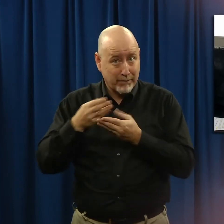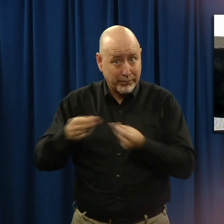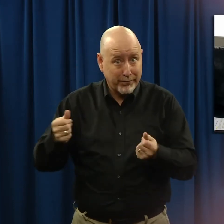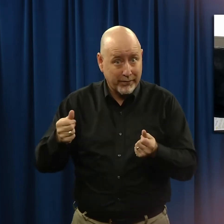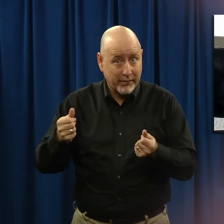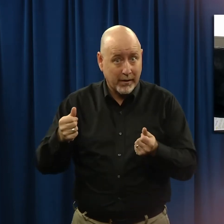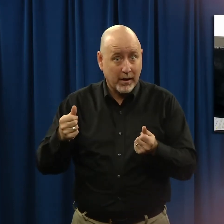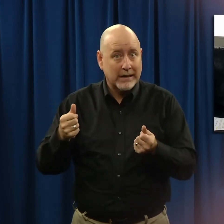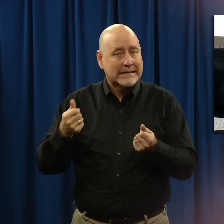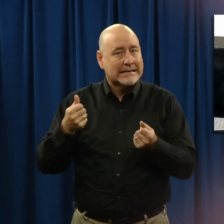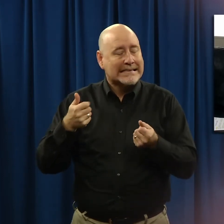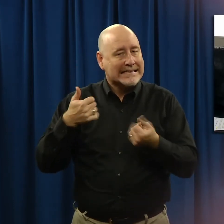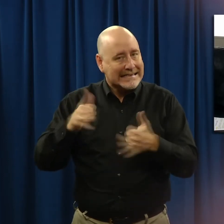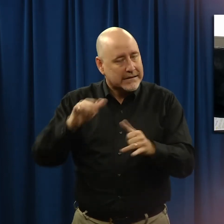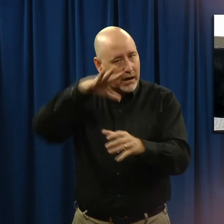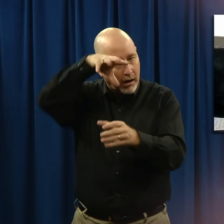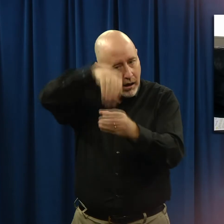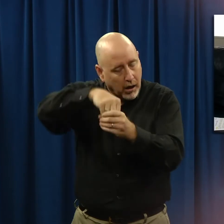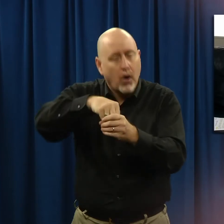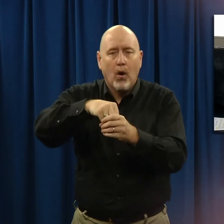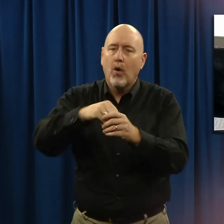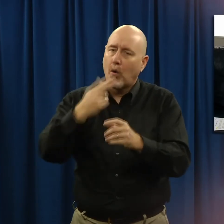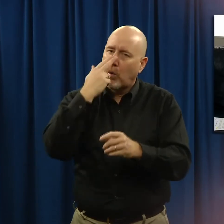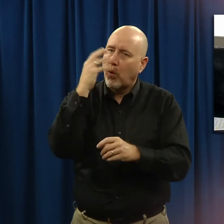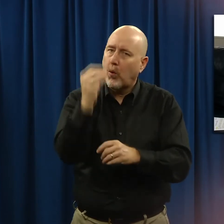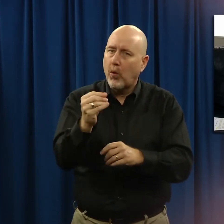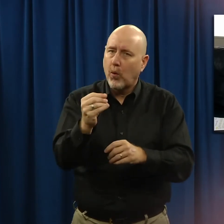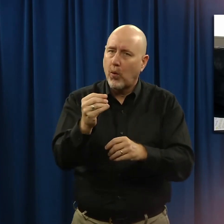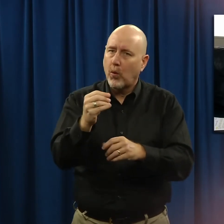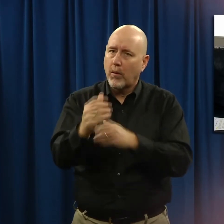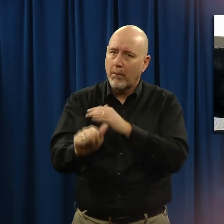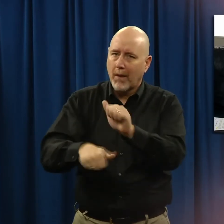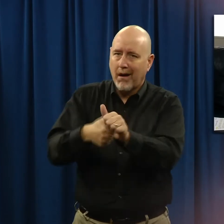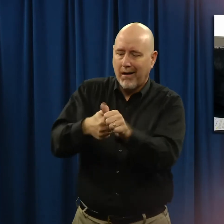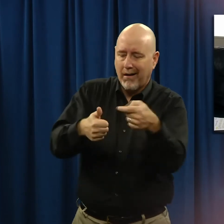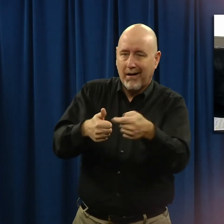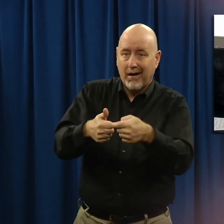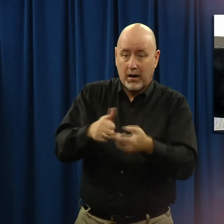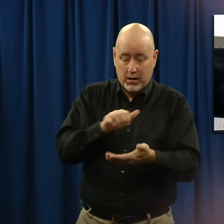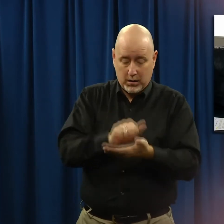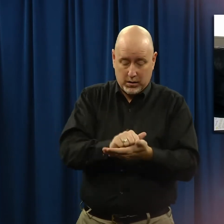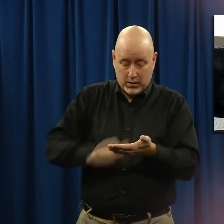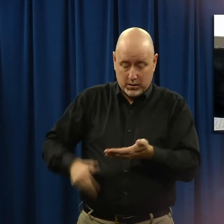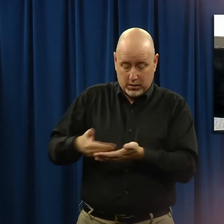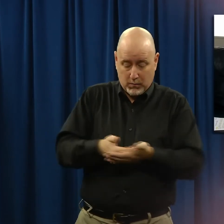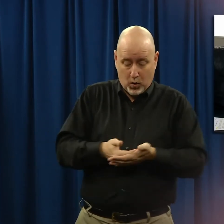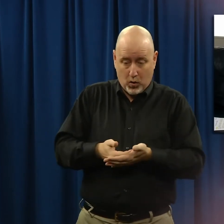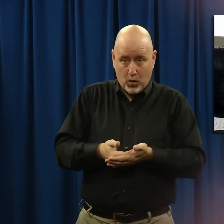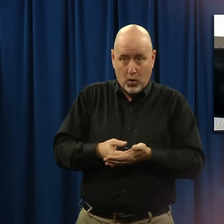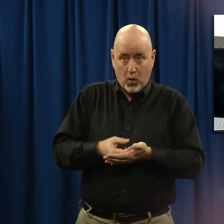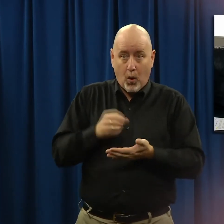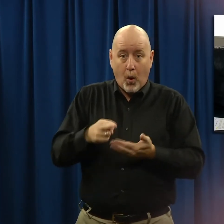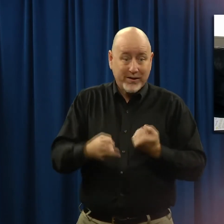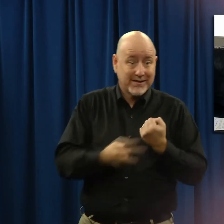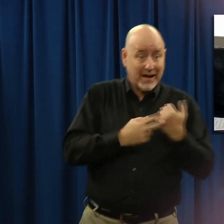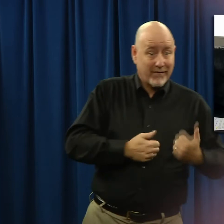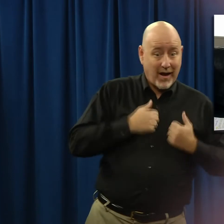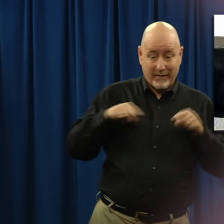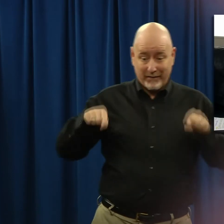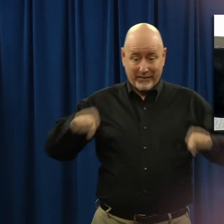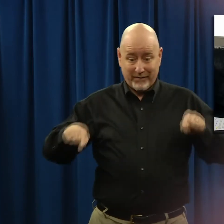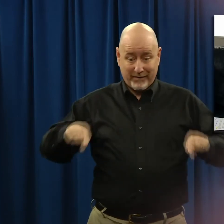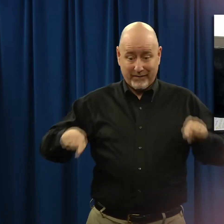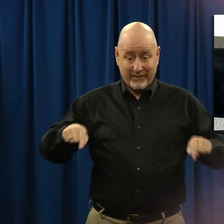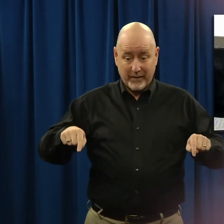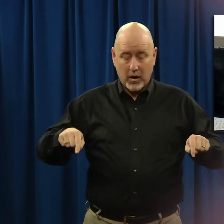some very serious consequences. You see, the choice to abort a child or to save a child's life